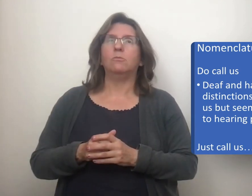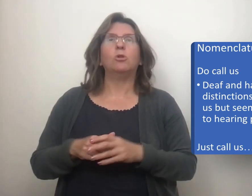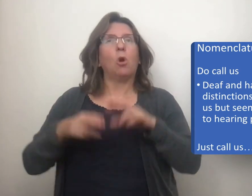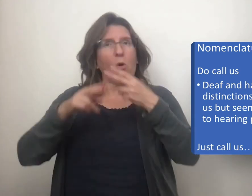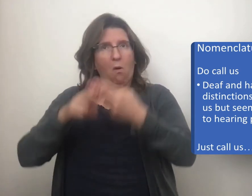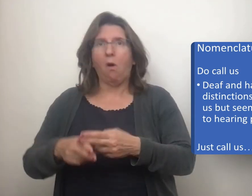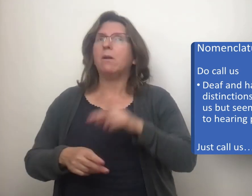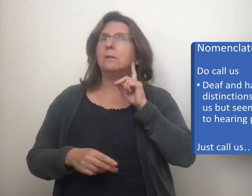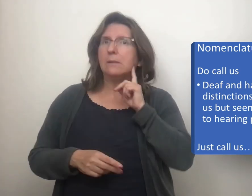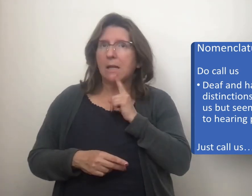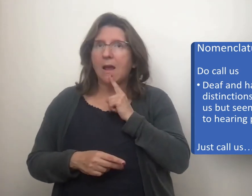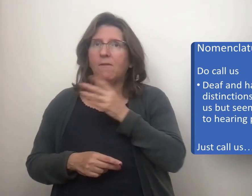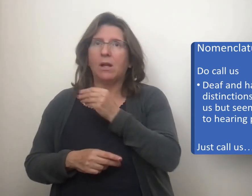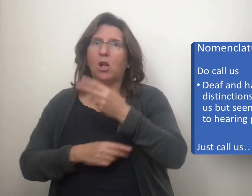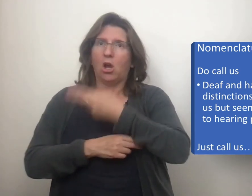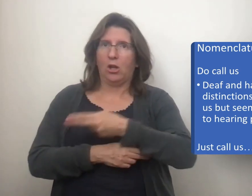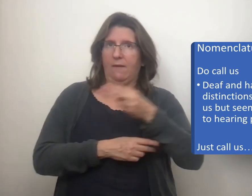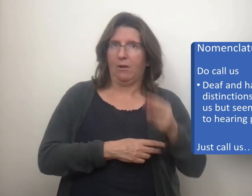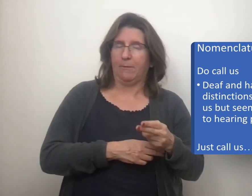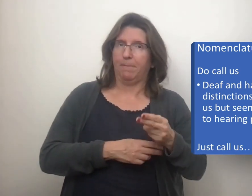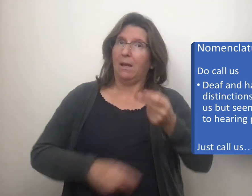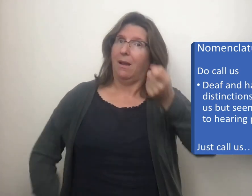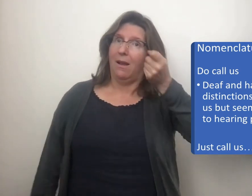You can use the terms deaf and hard of hearing.